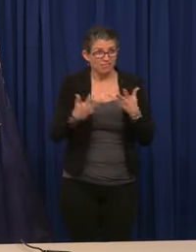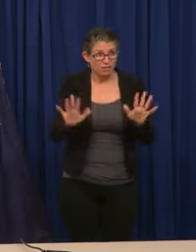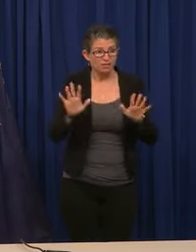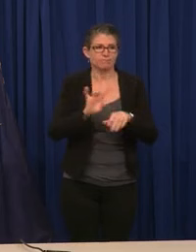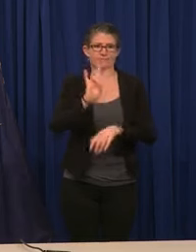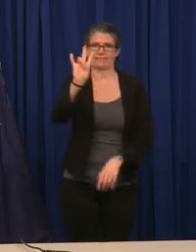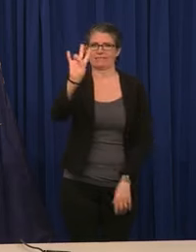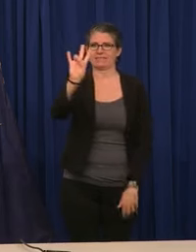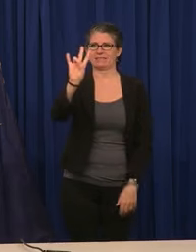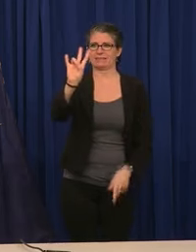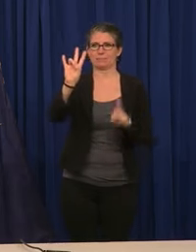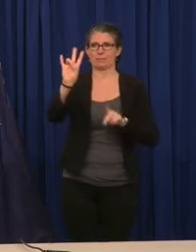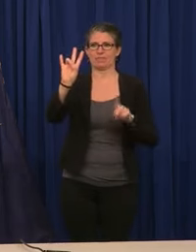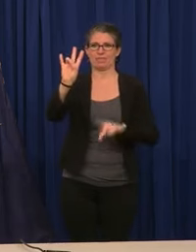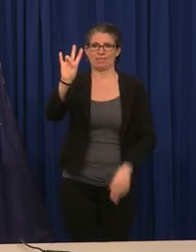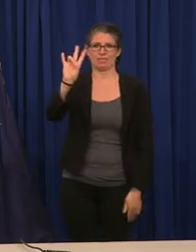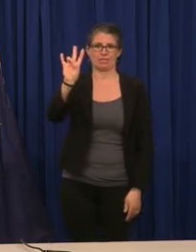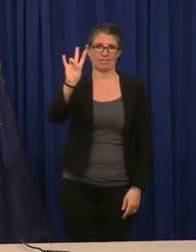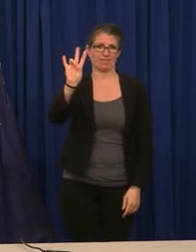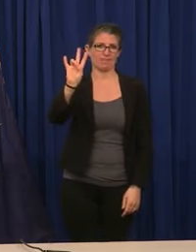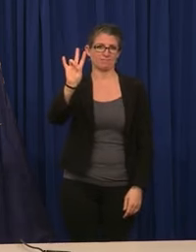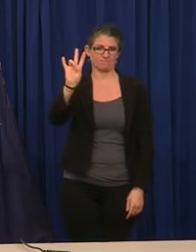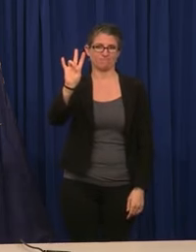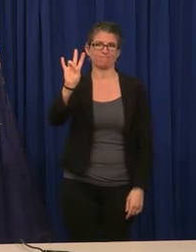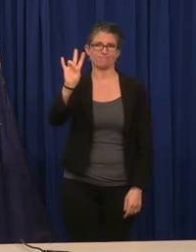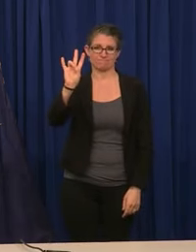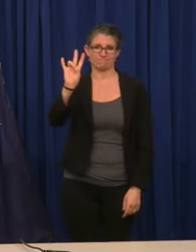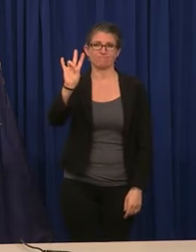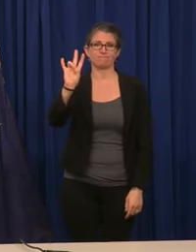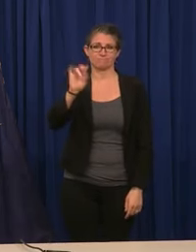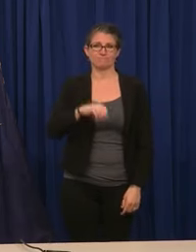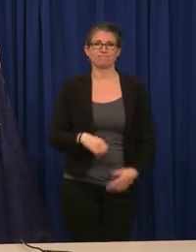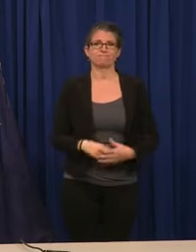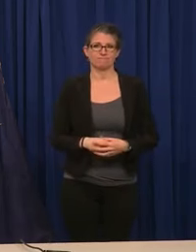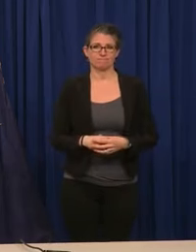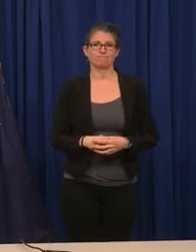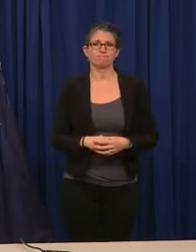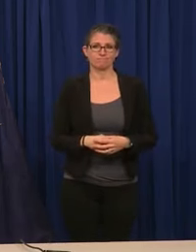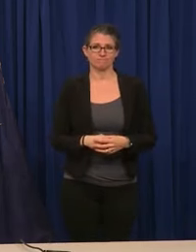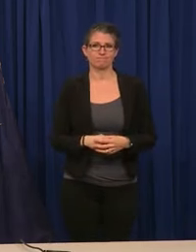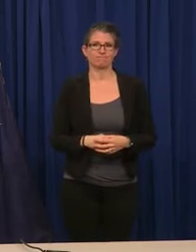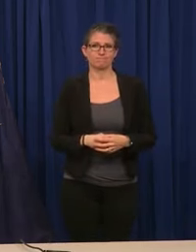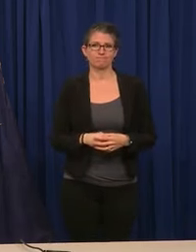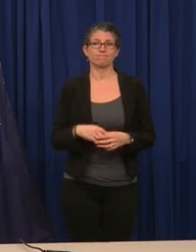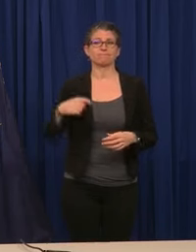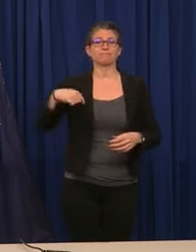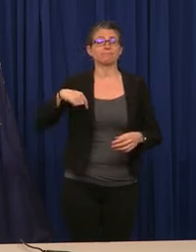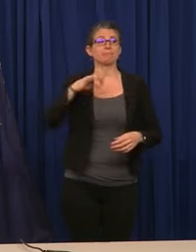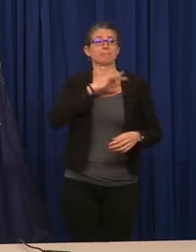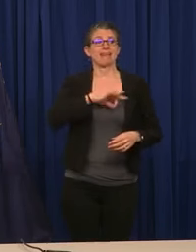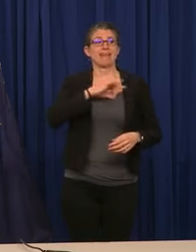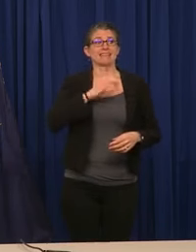the family members of these latest two individuals as they mourn the grieving and their death.